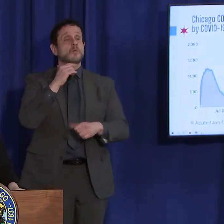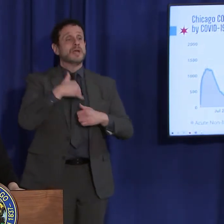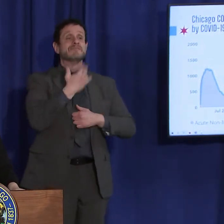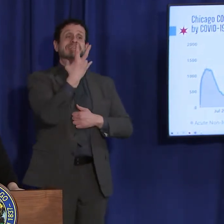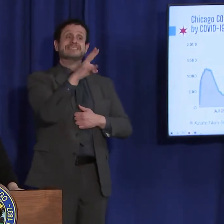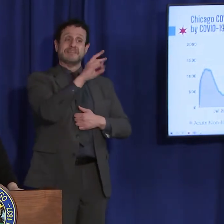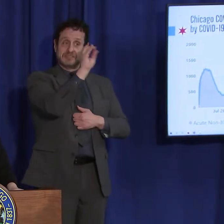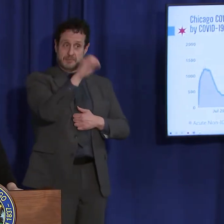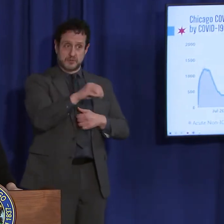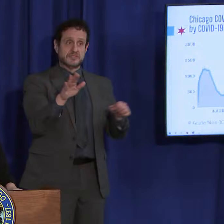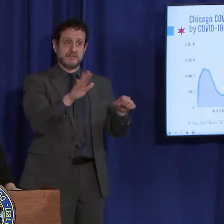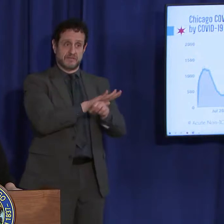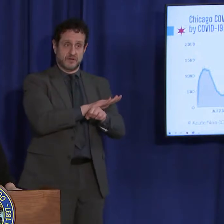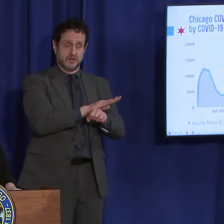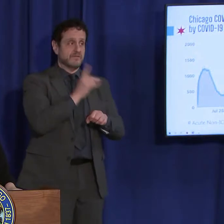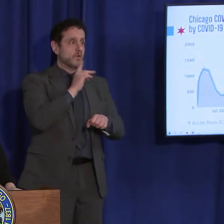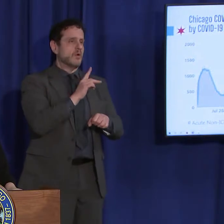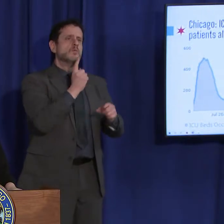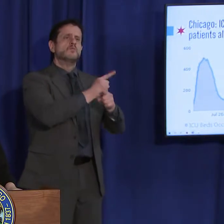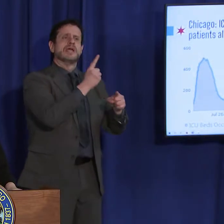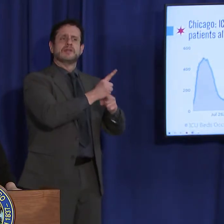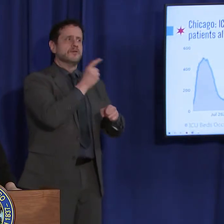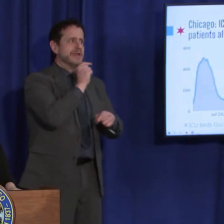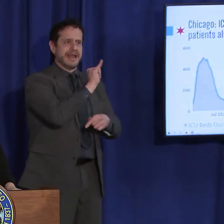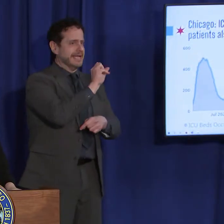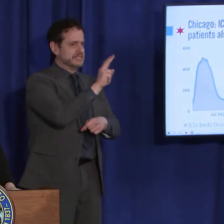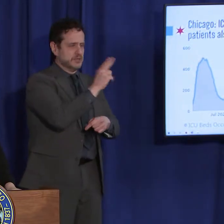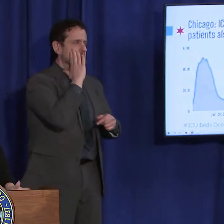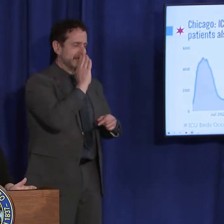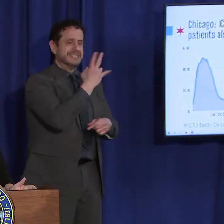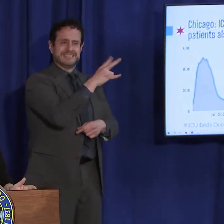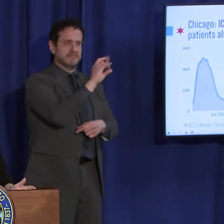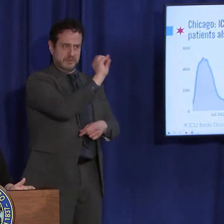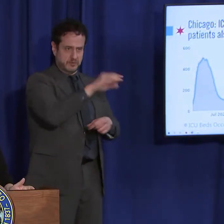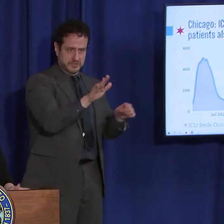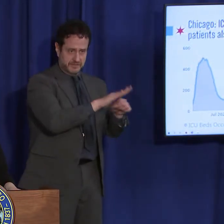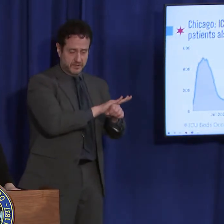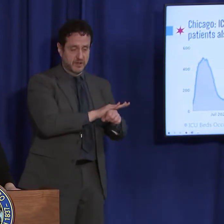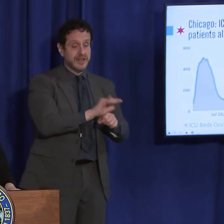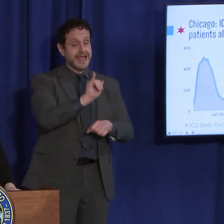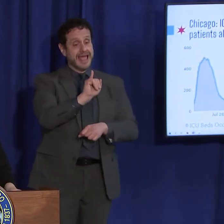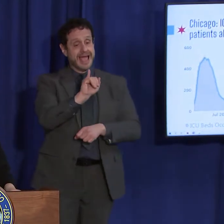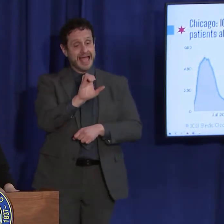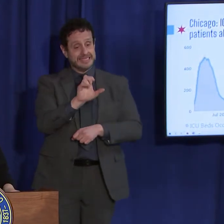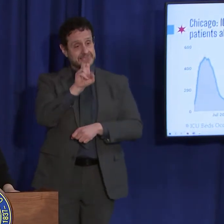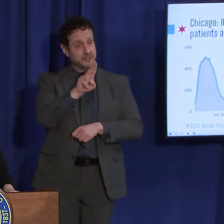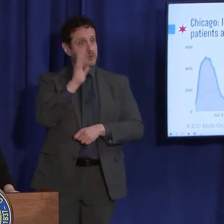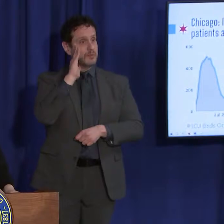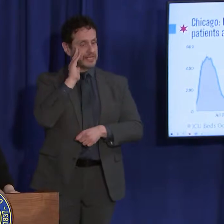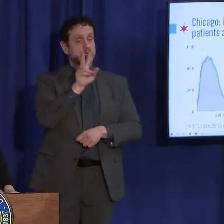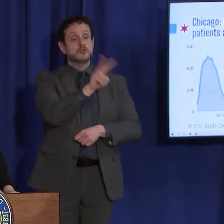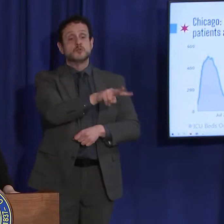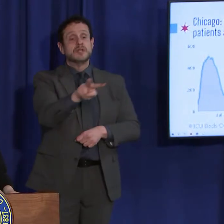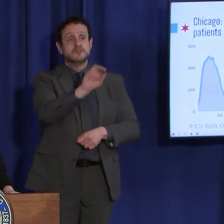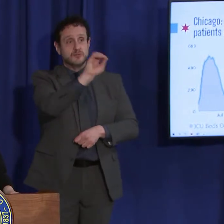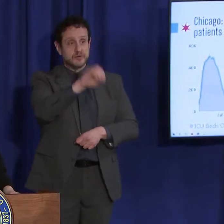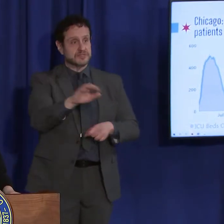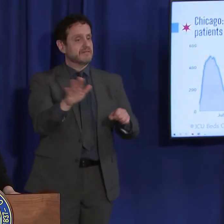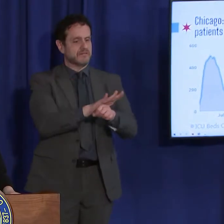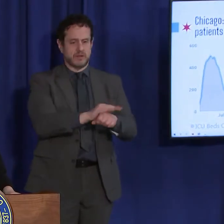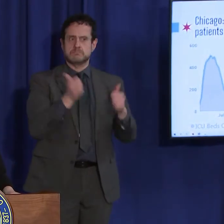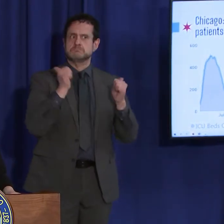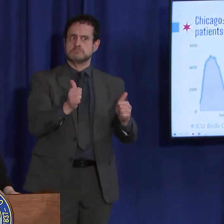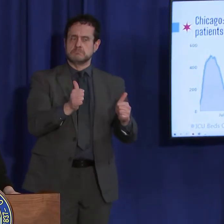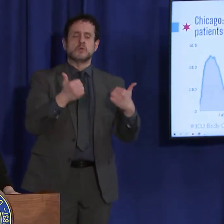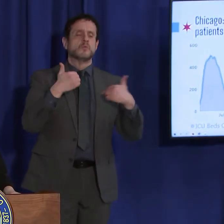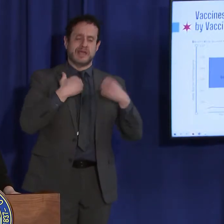capacity right now in our non-ICU beds. That's very good. And in our ICU beds, 22% capacity. That's great. So lots of